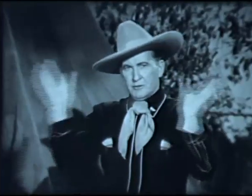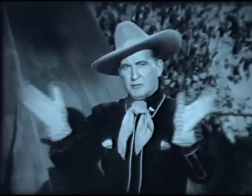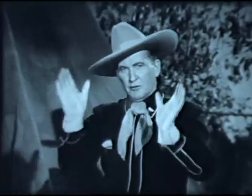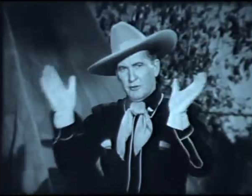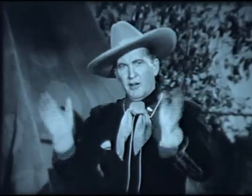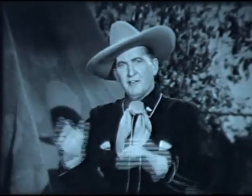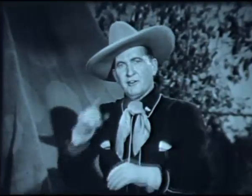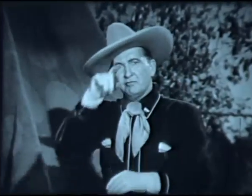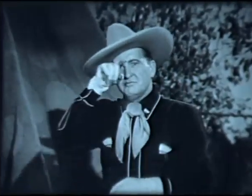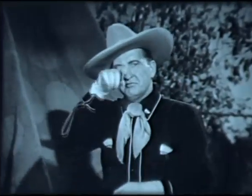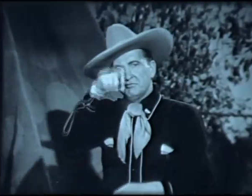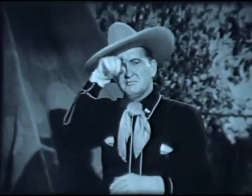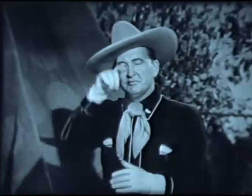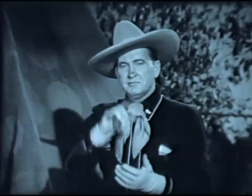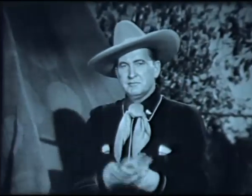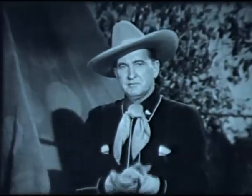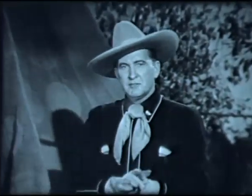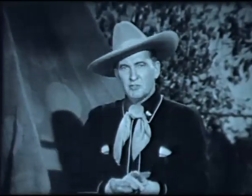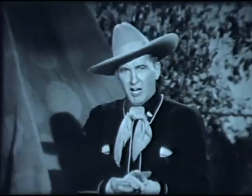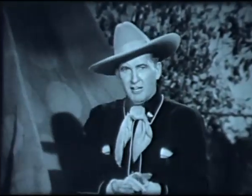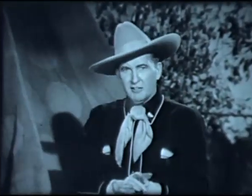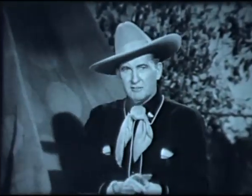So the raven, the child,